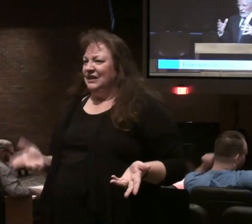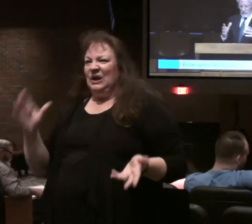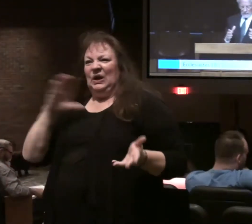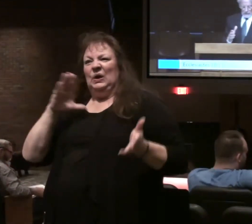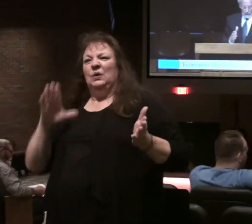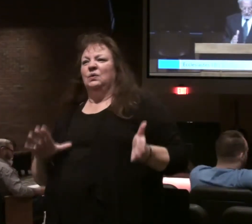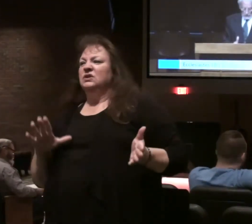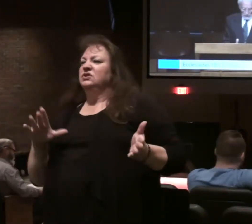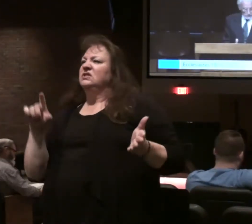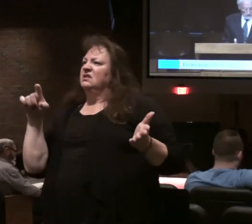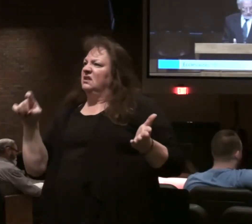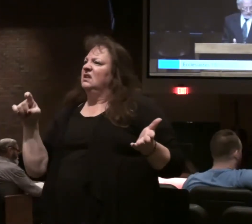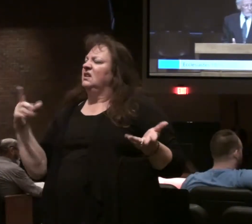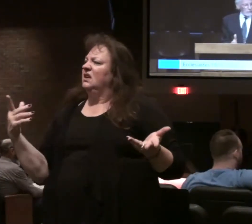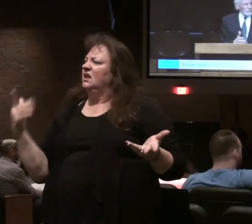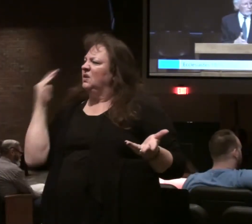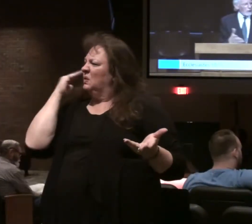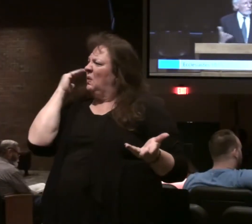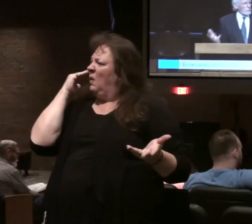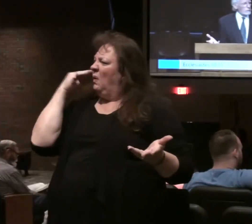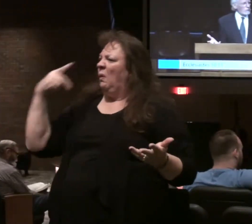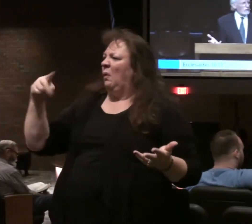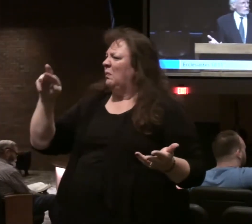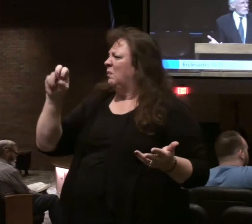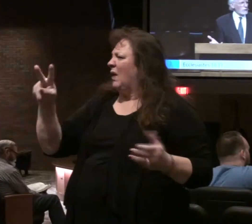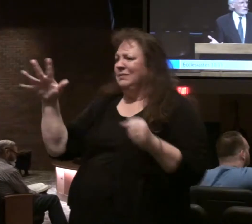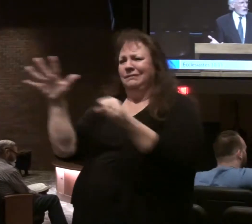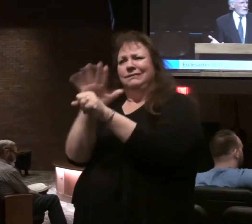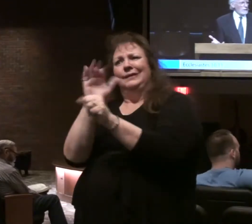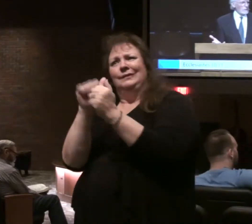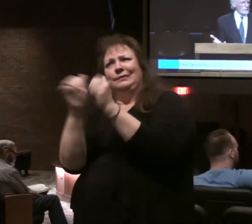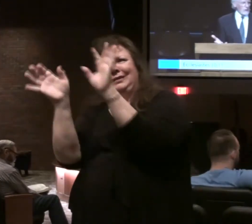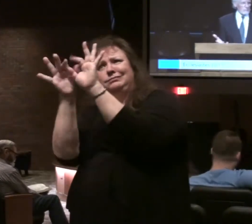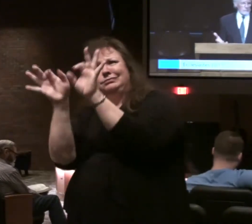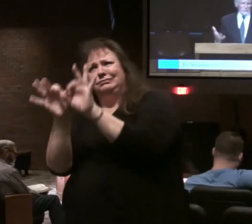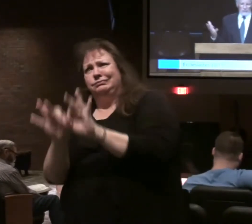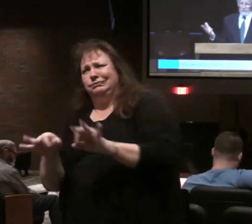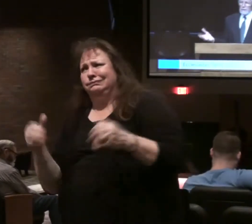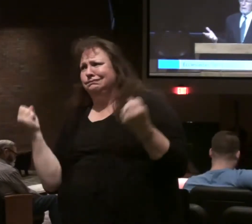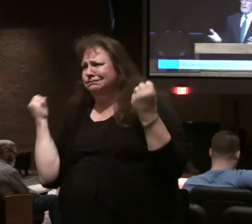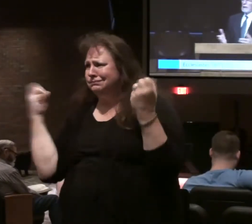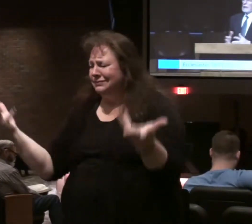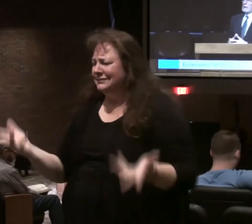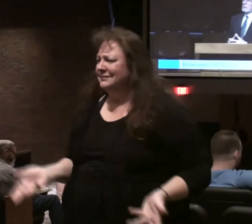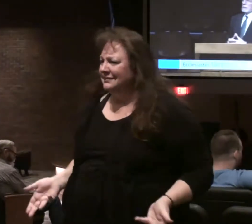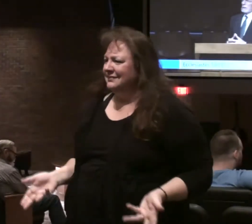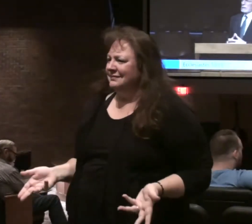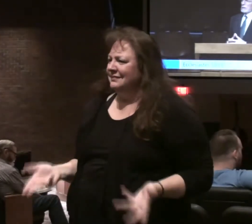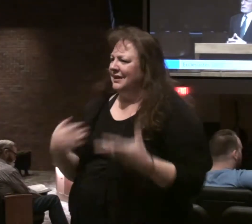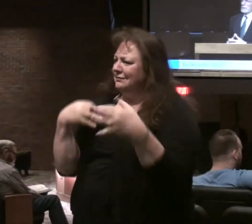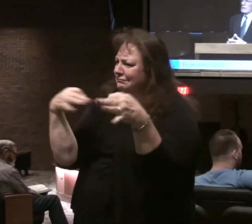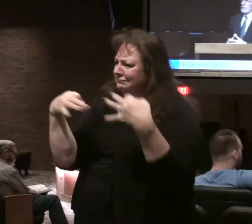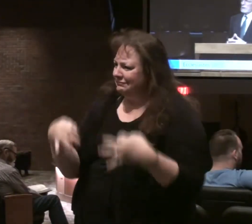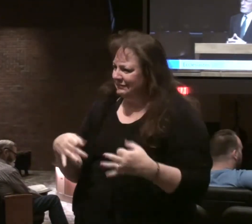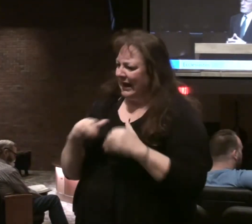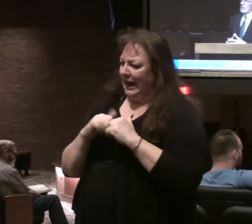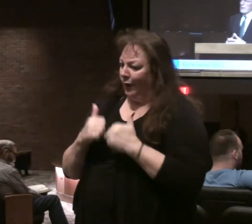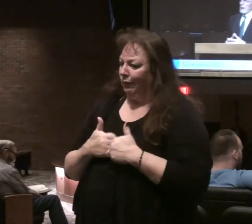Christians ought to be, the book of Proverbs is filled with these kinds of examples and instructions.